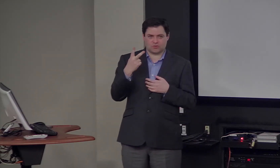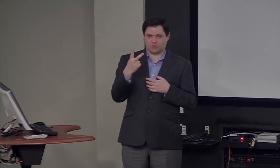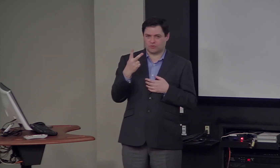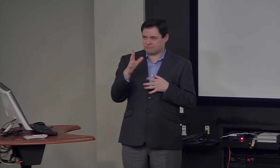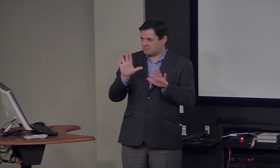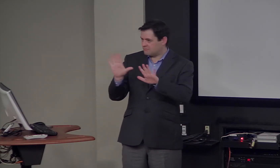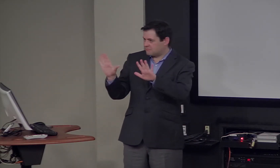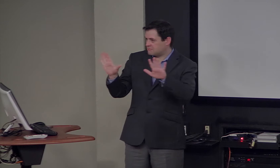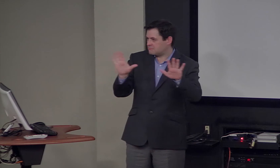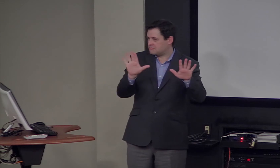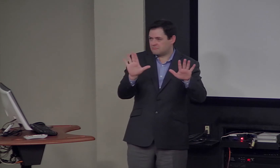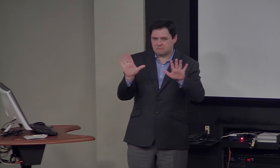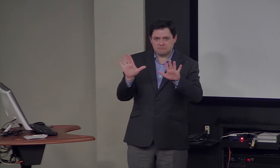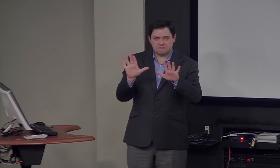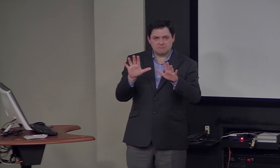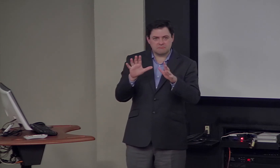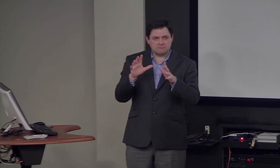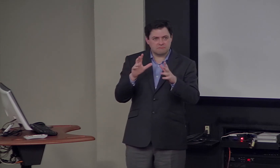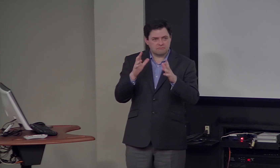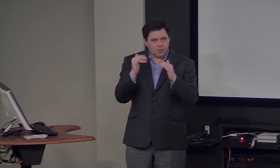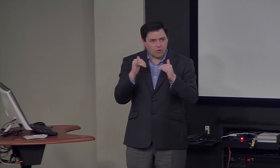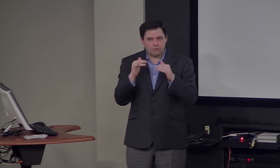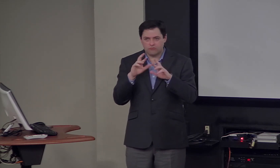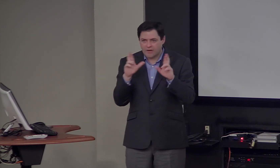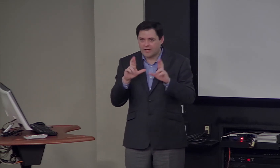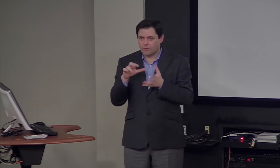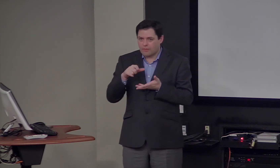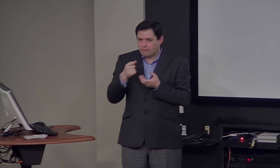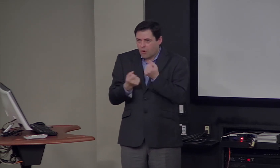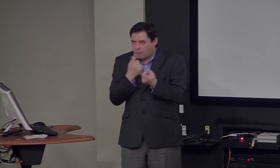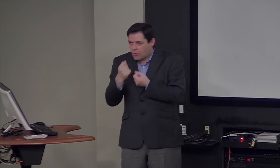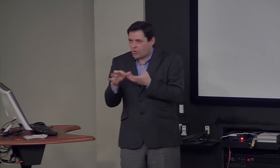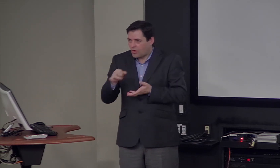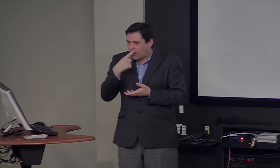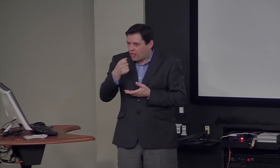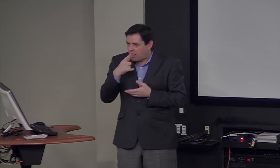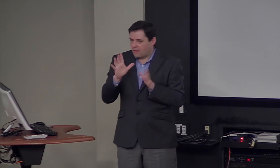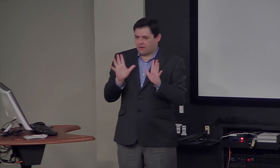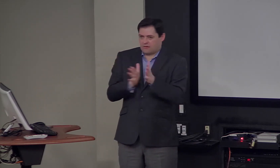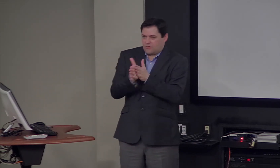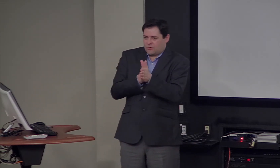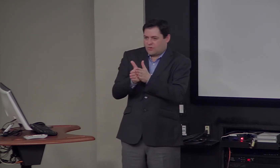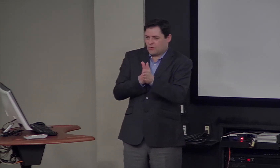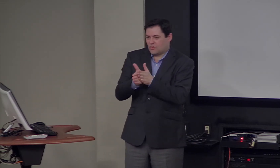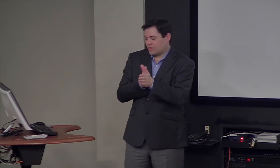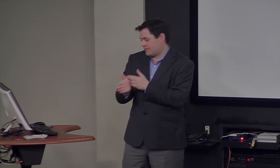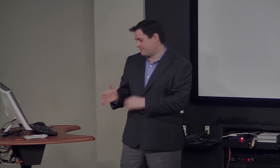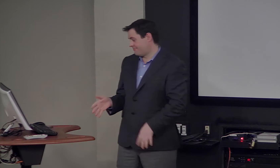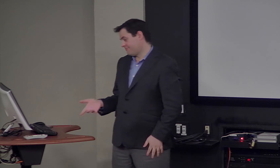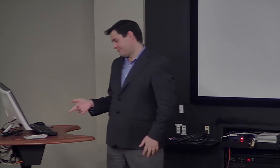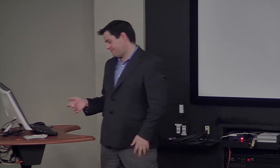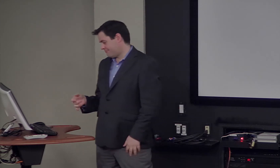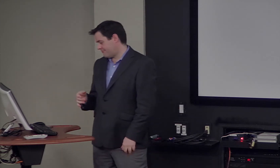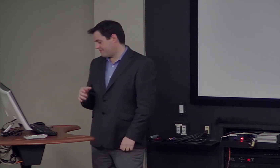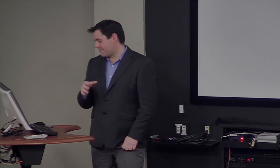All right, so let's move on to part 2, if everybody's all set to go. I hope you're ready. You got your popcorn in hand, all set to go?